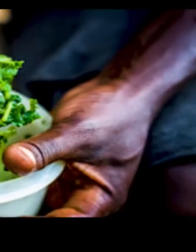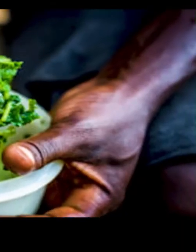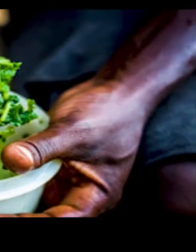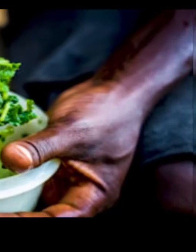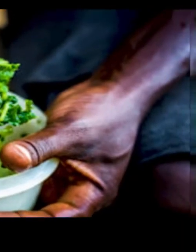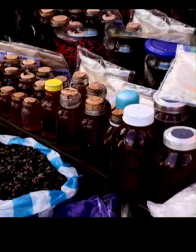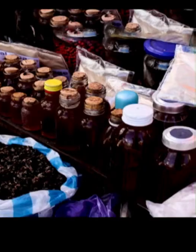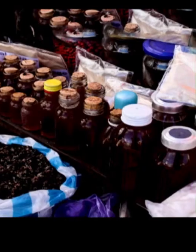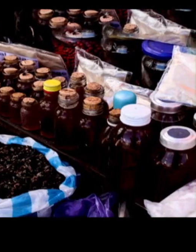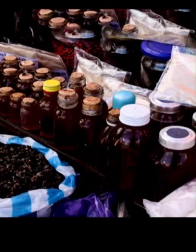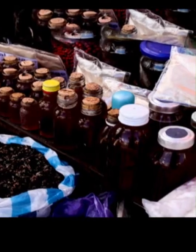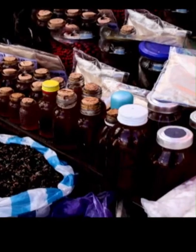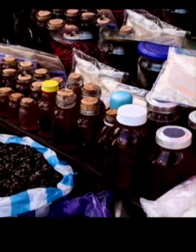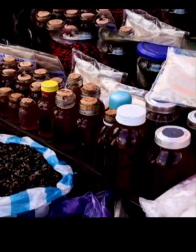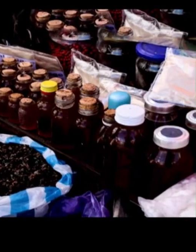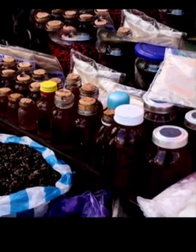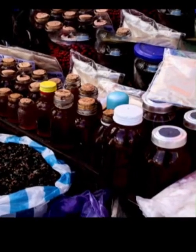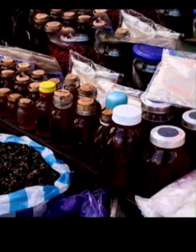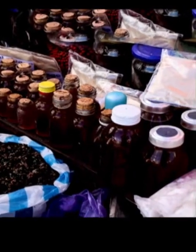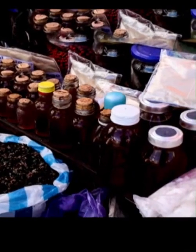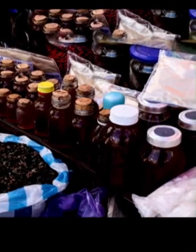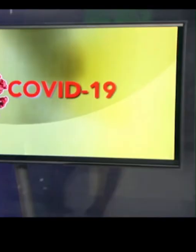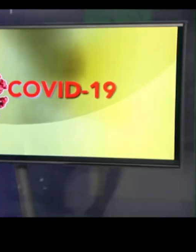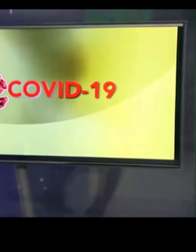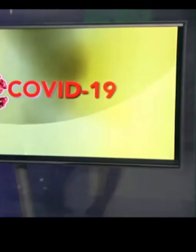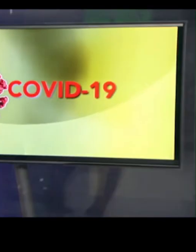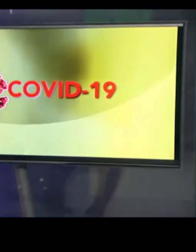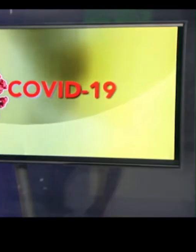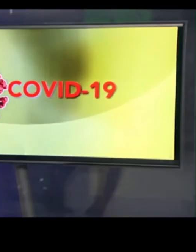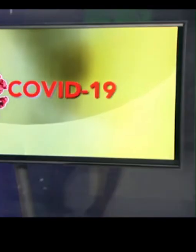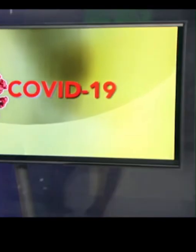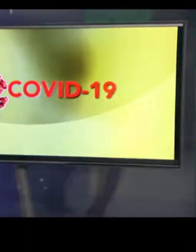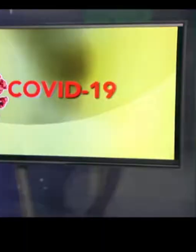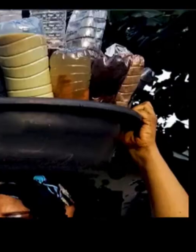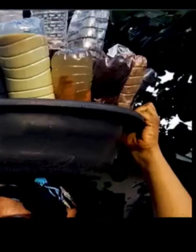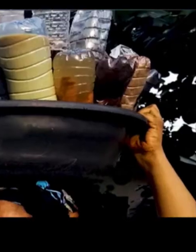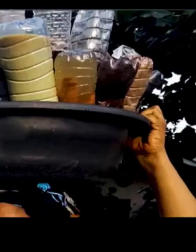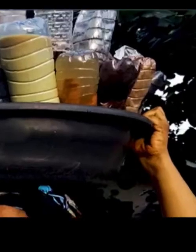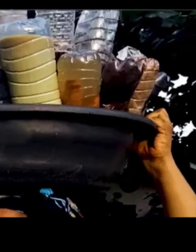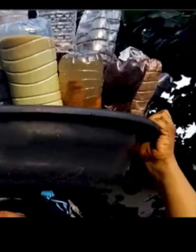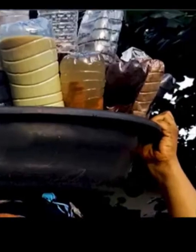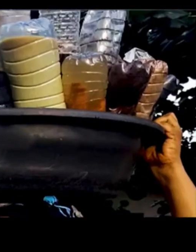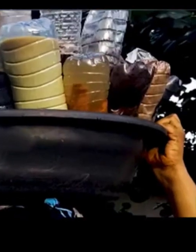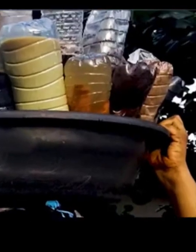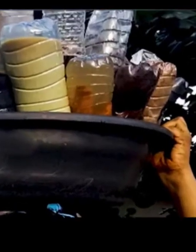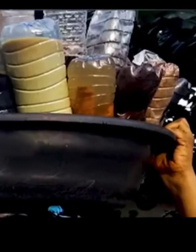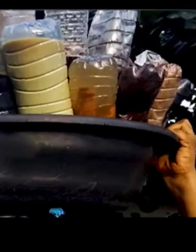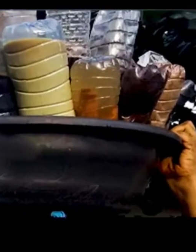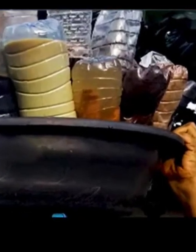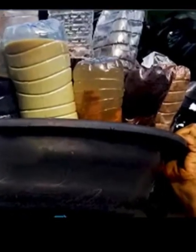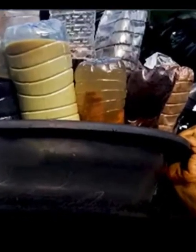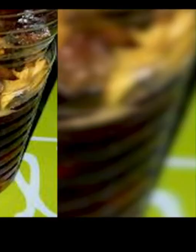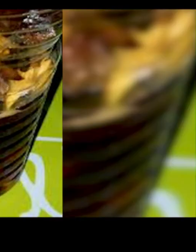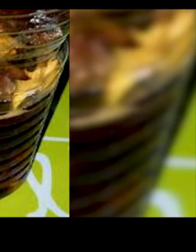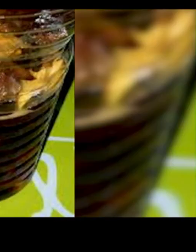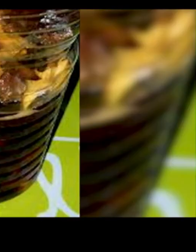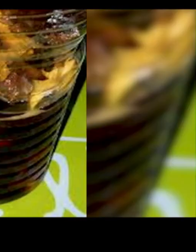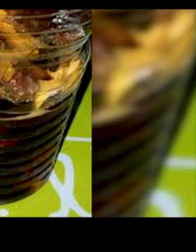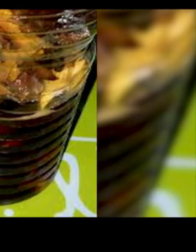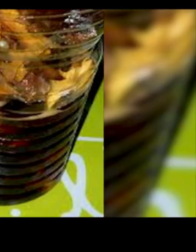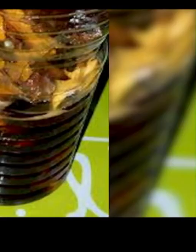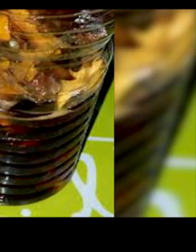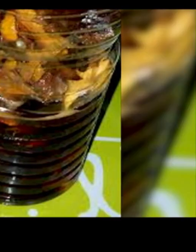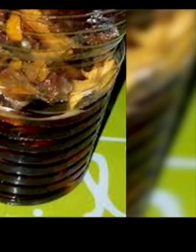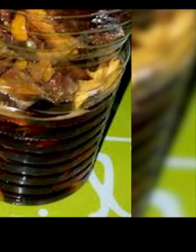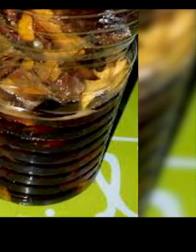as treatment for COVID-19 are yet to be scientifically proven. However, there has been several theories about the efficacies of